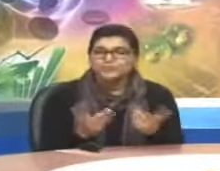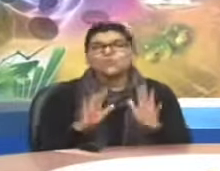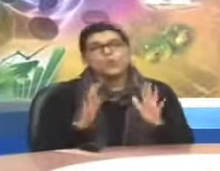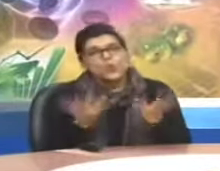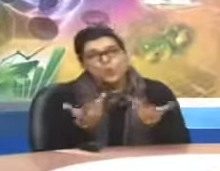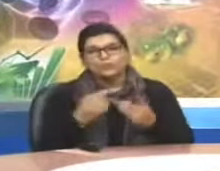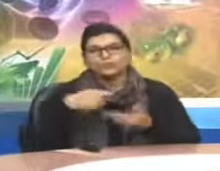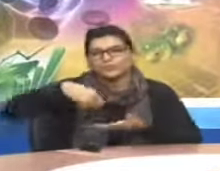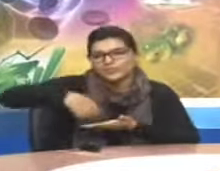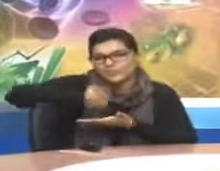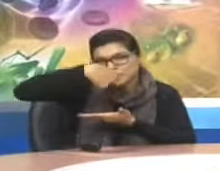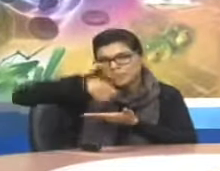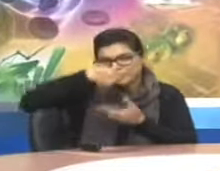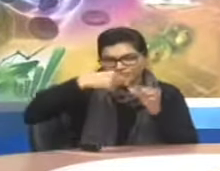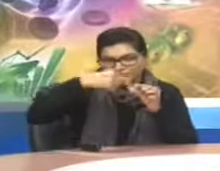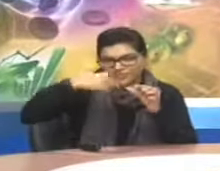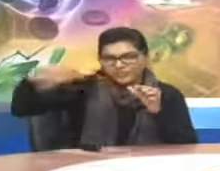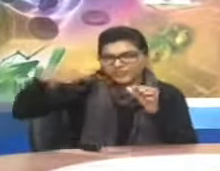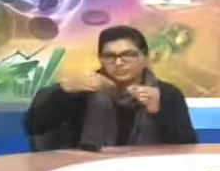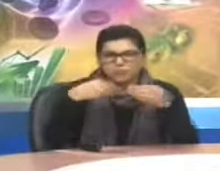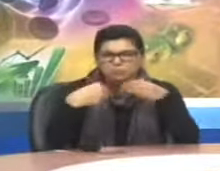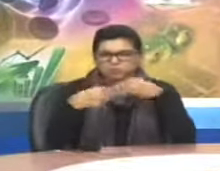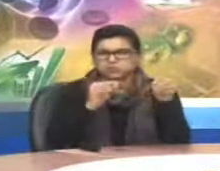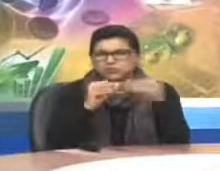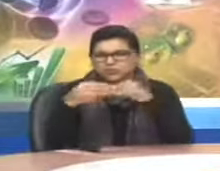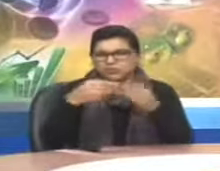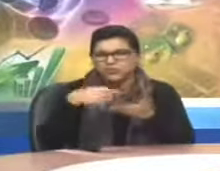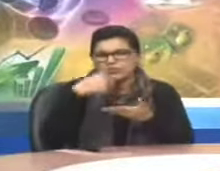just to increase the